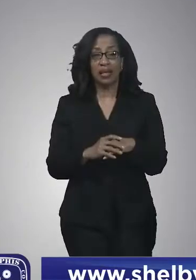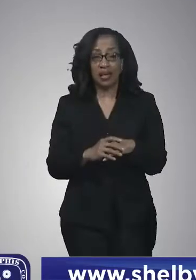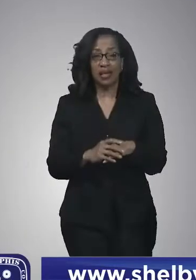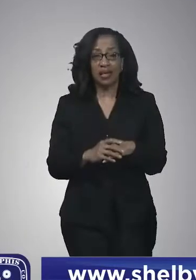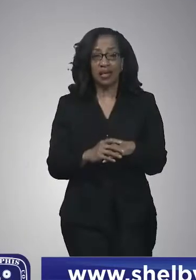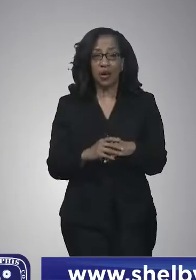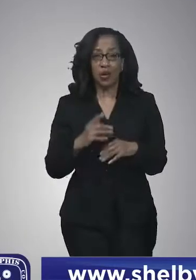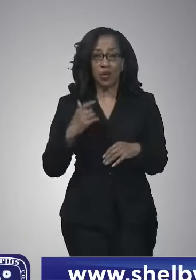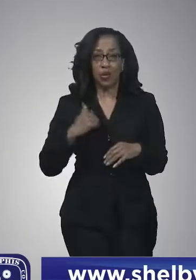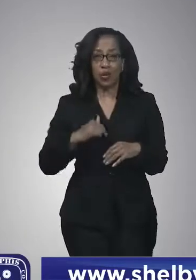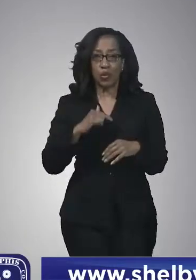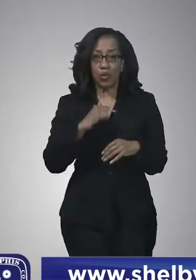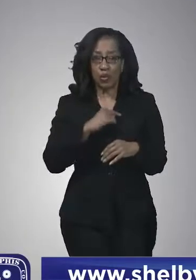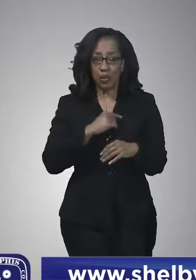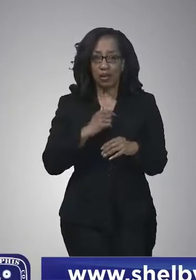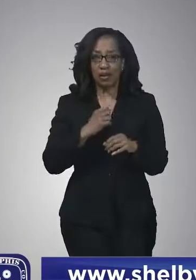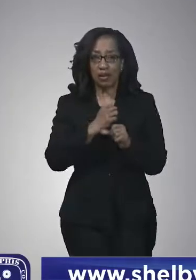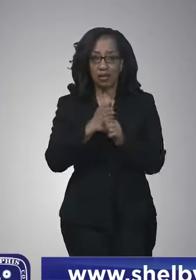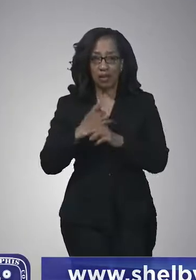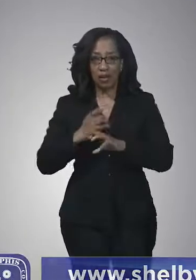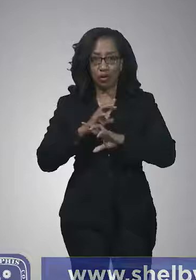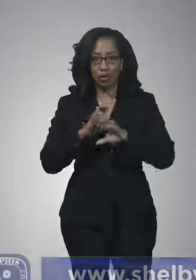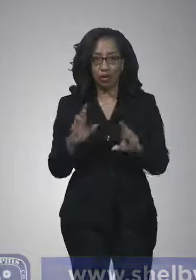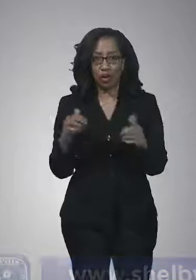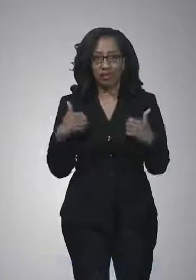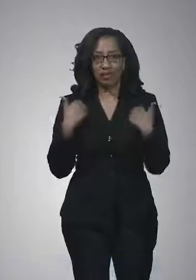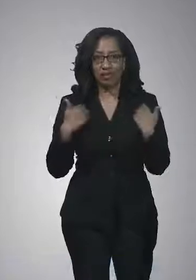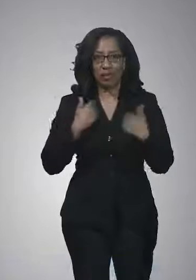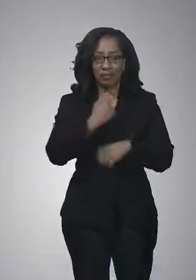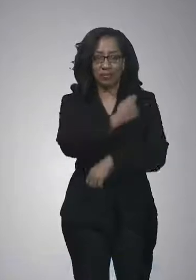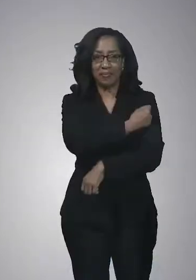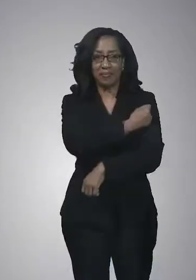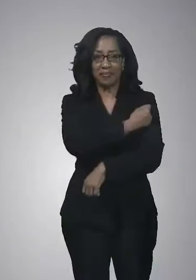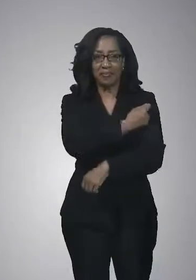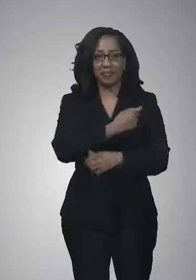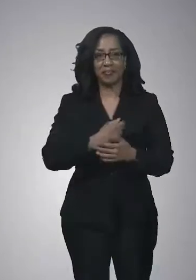to vaccinate our youngest of the population.